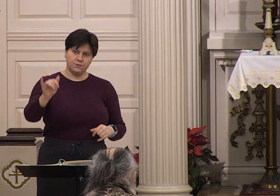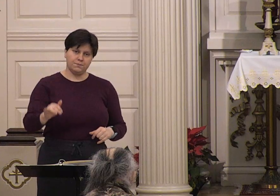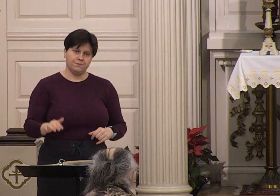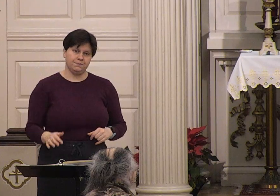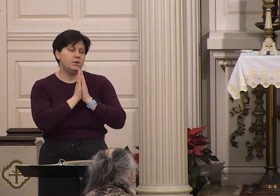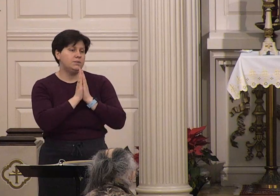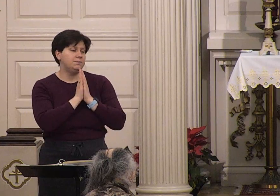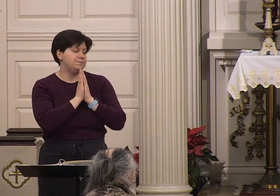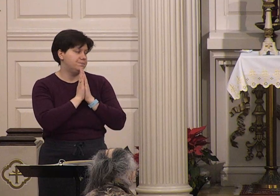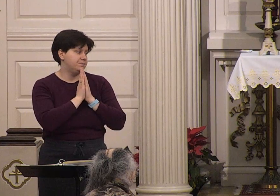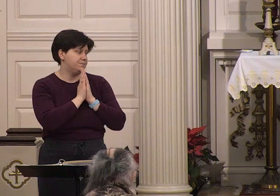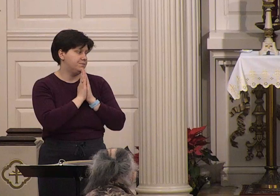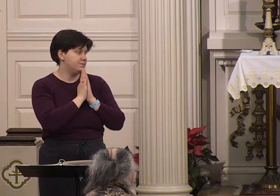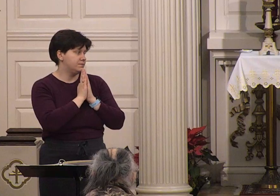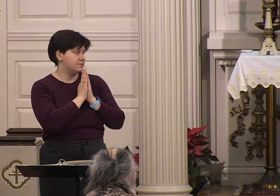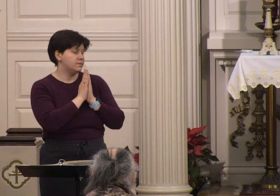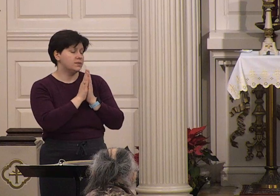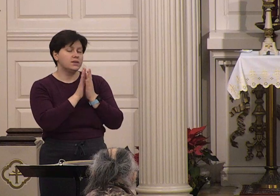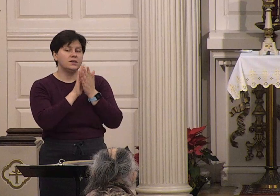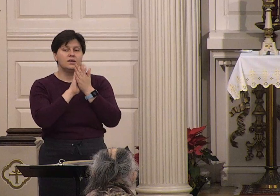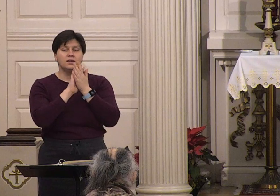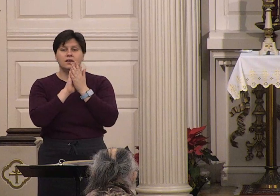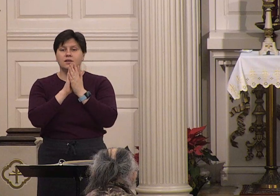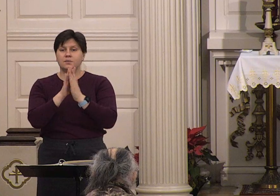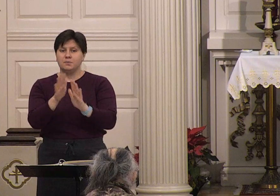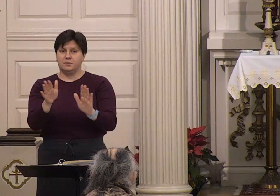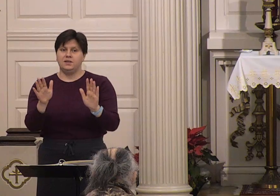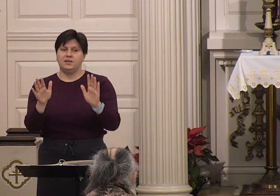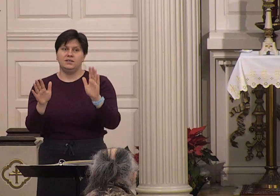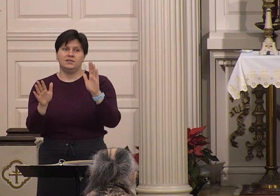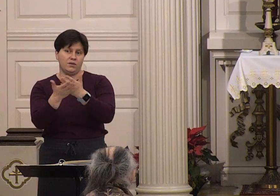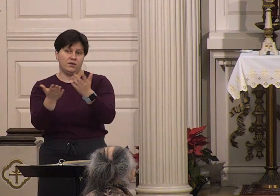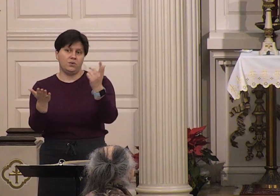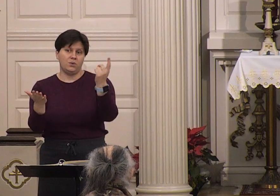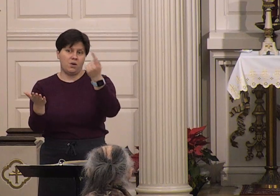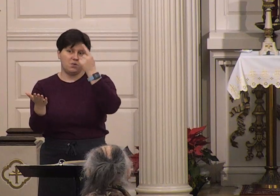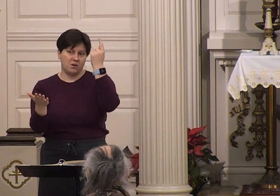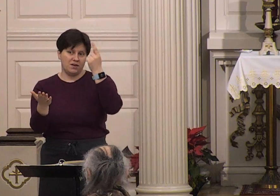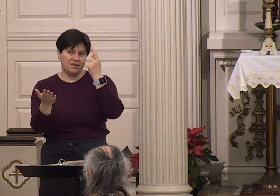ever. May the peace of the Lord be with you always.